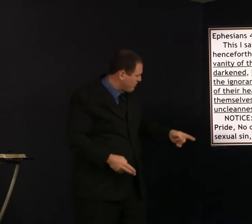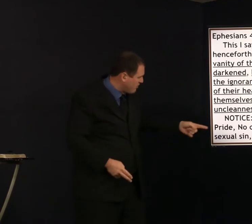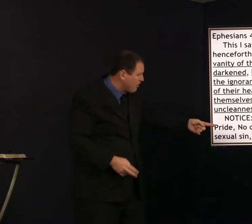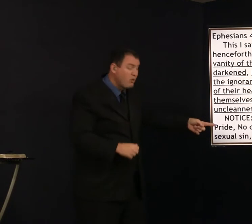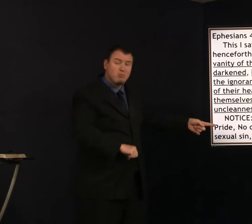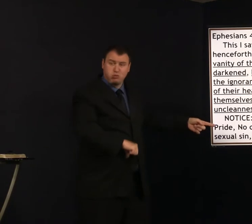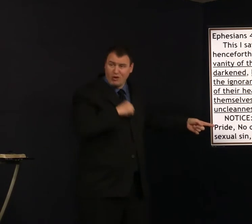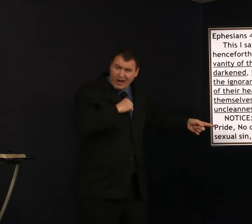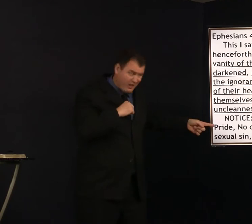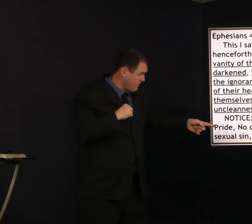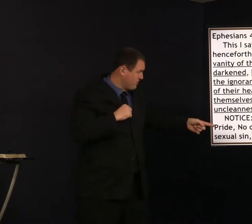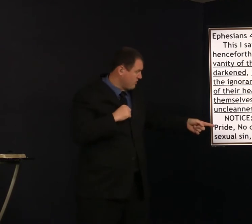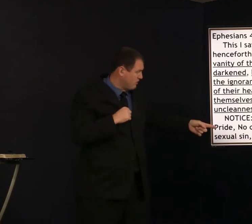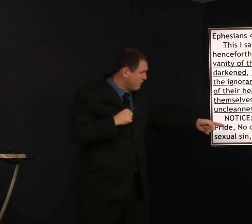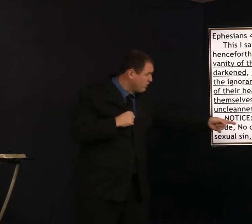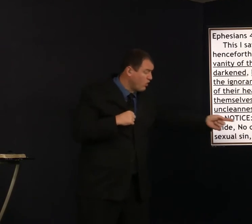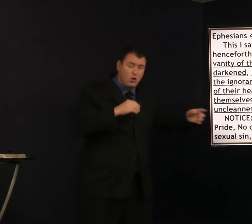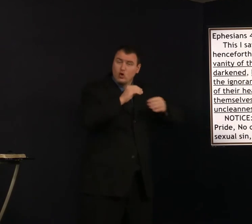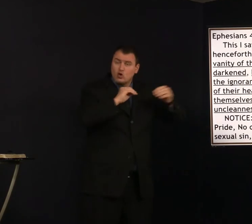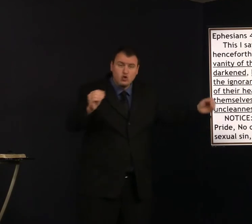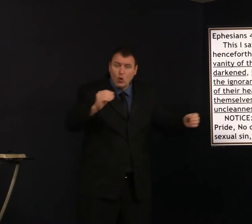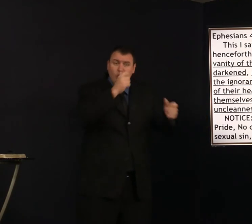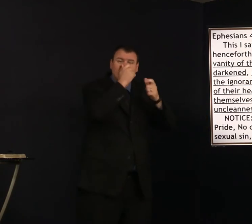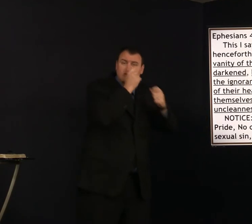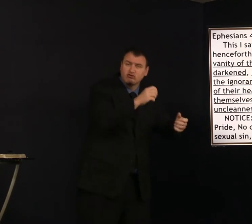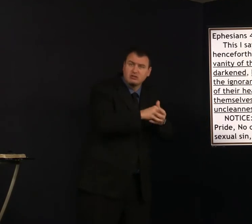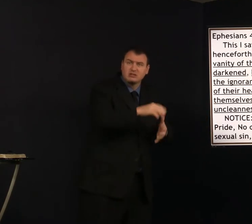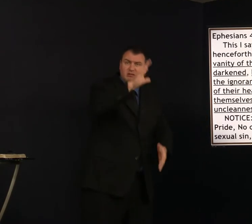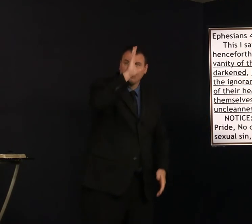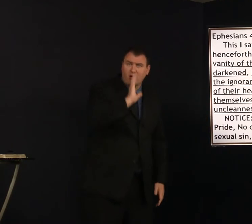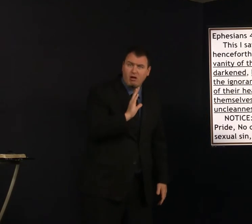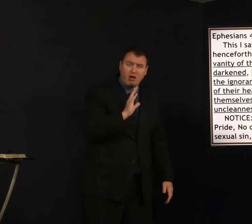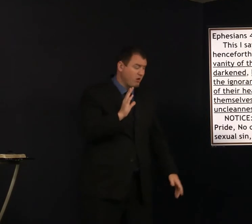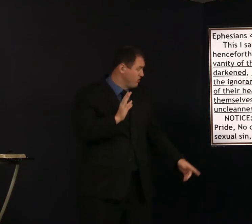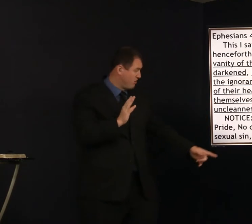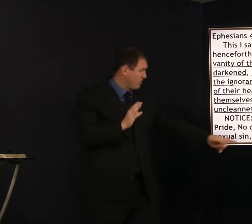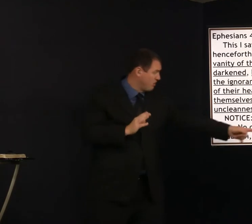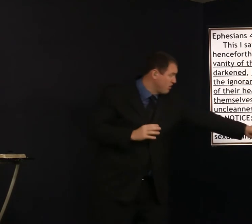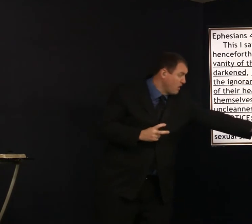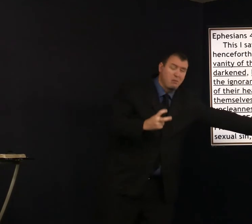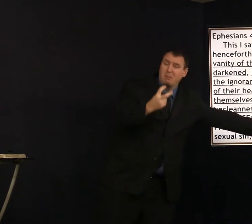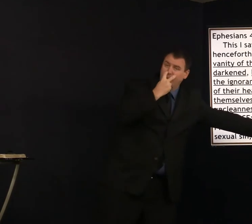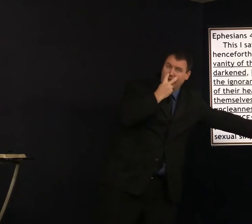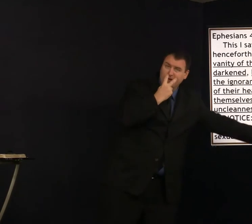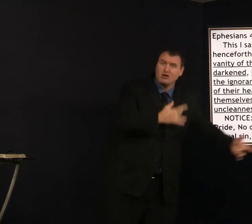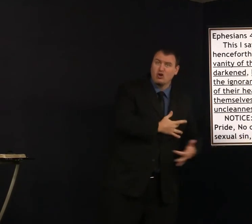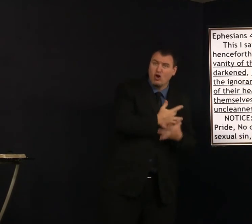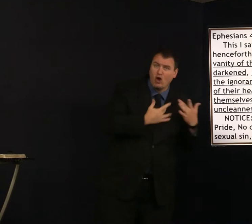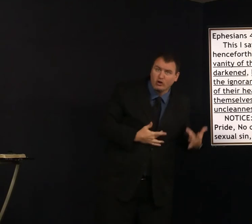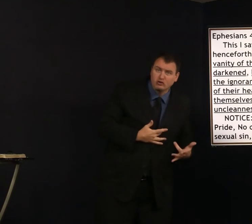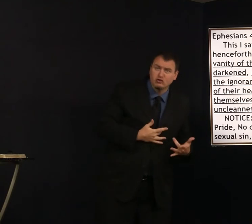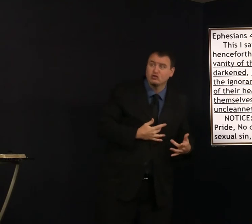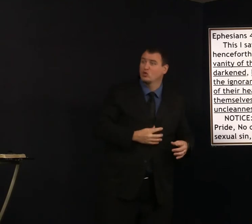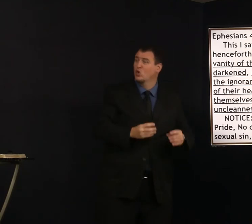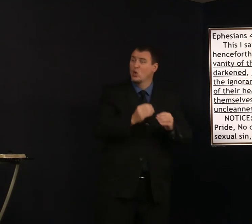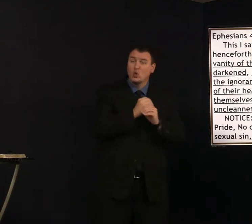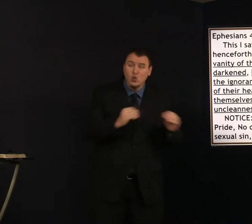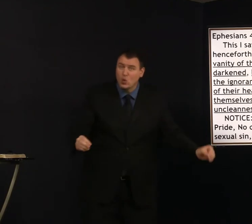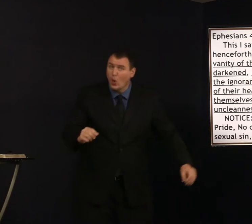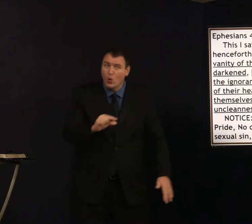Paul lists these characteristics. Pride, they don't care about God. Their hearts are blinded.